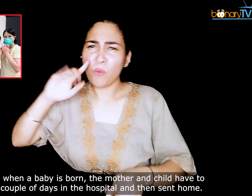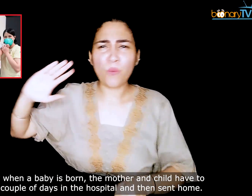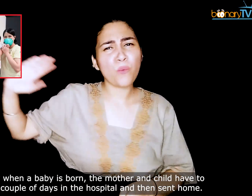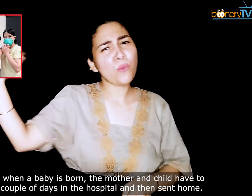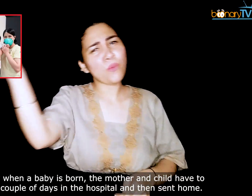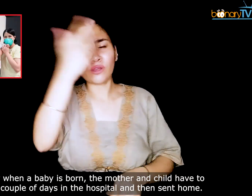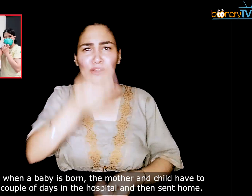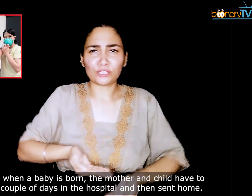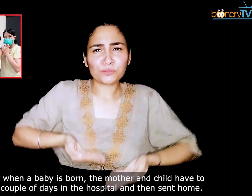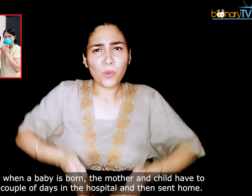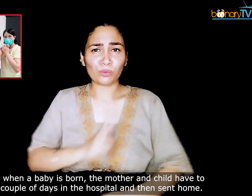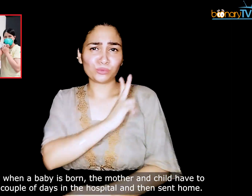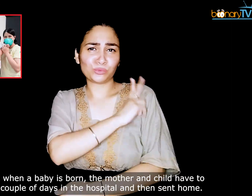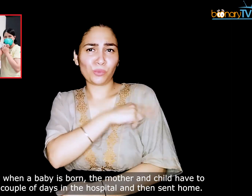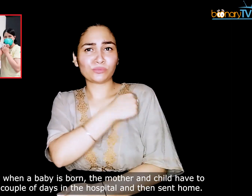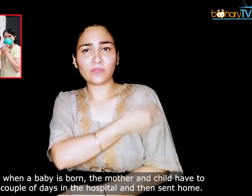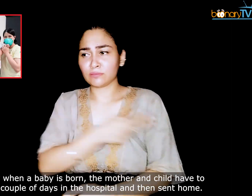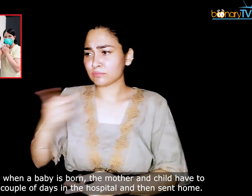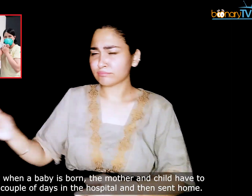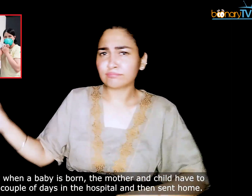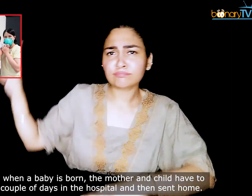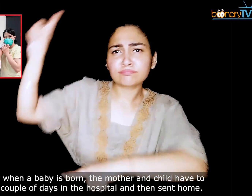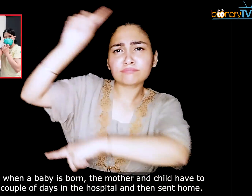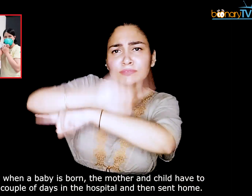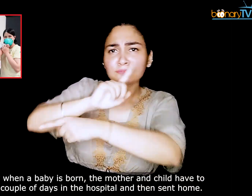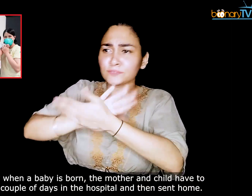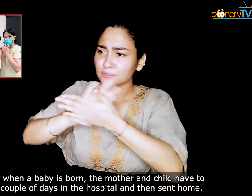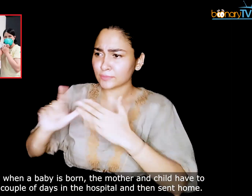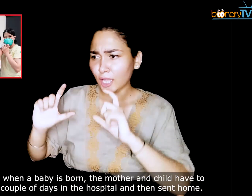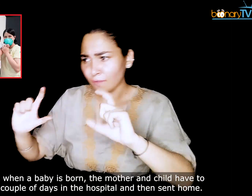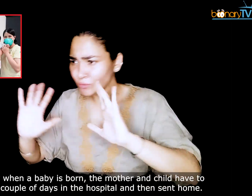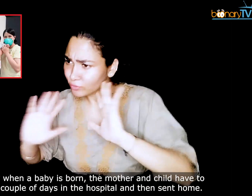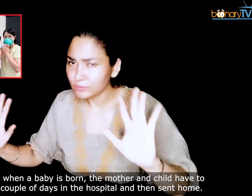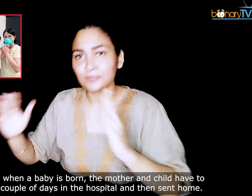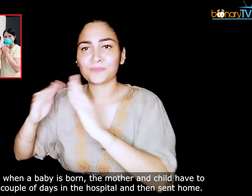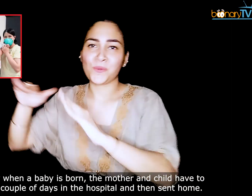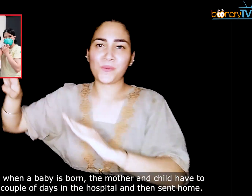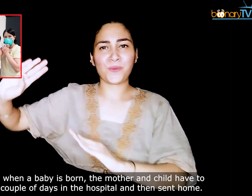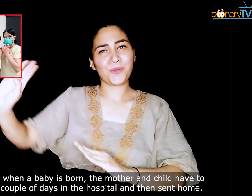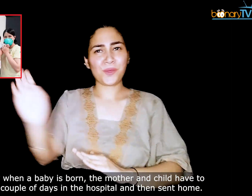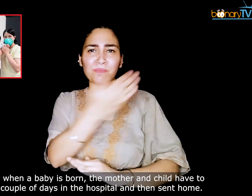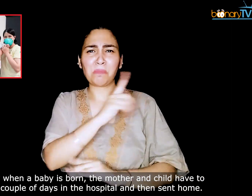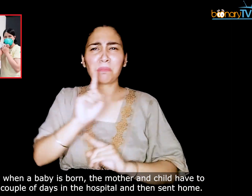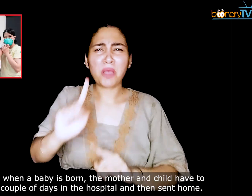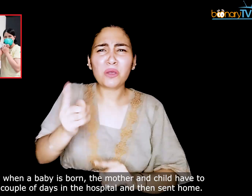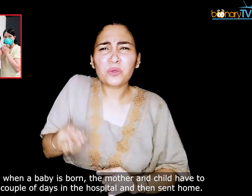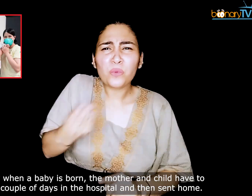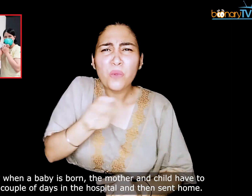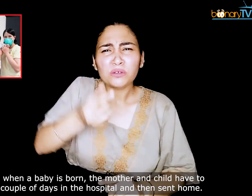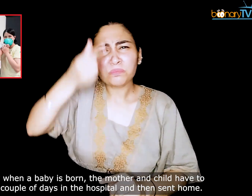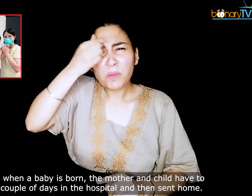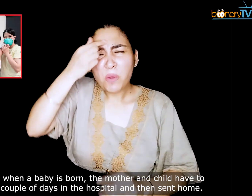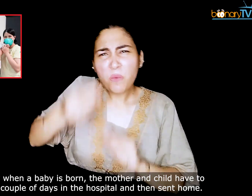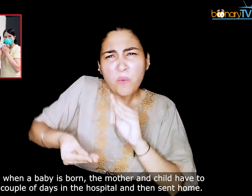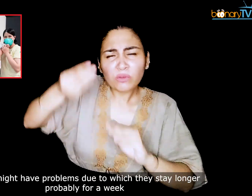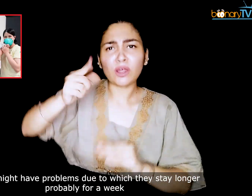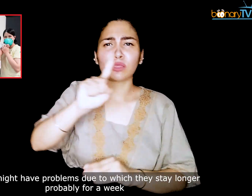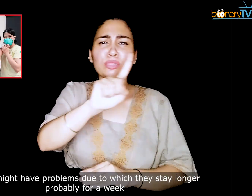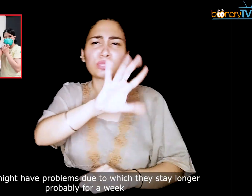when a baby is born, the mother and child have to spend a couple of days in the hospital and then sent home. Some might